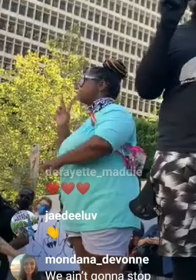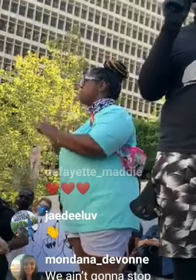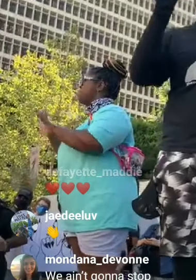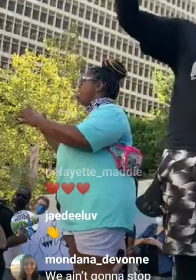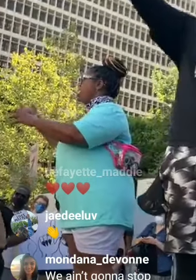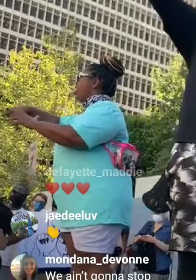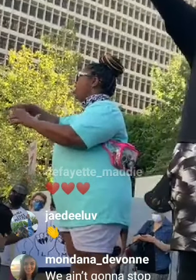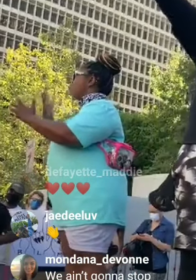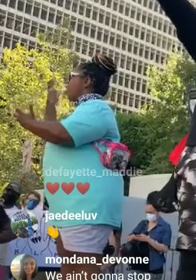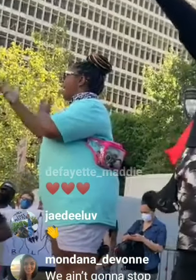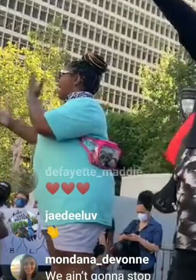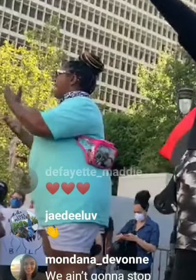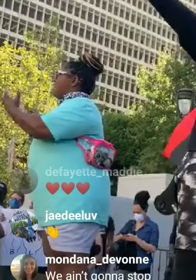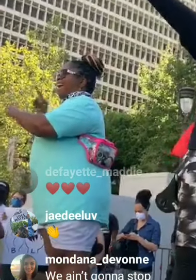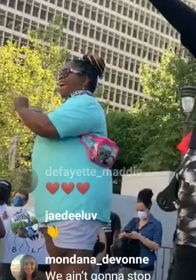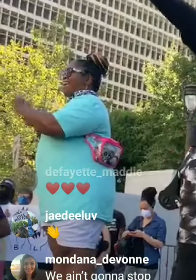can't